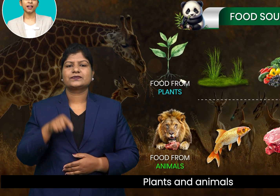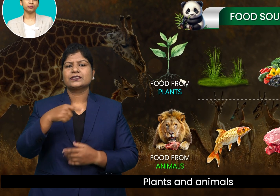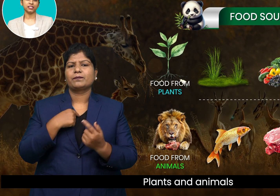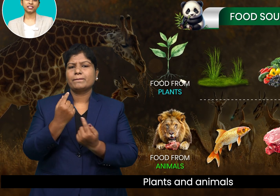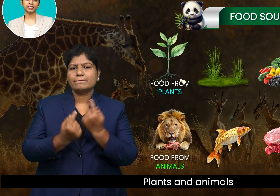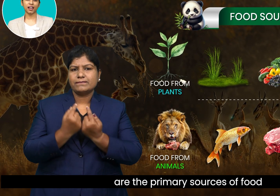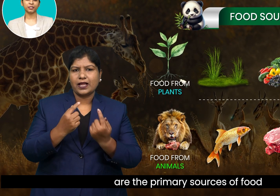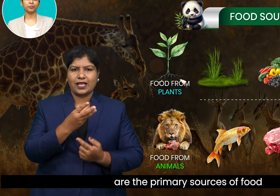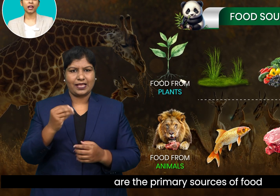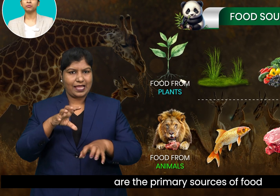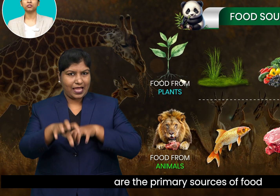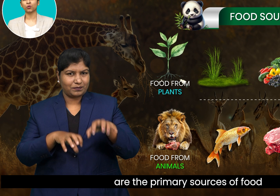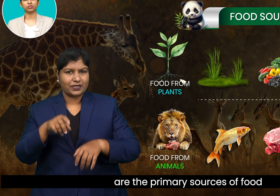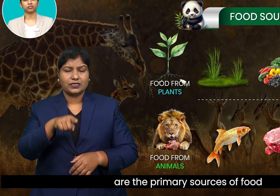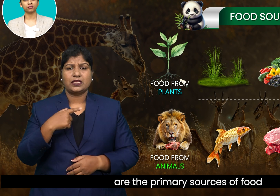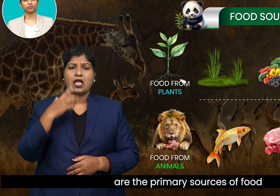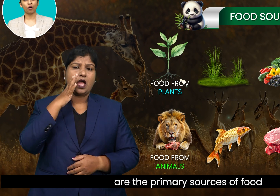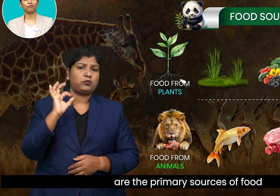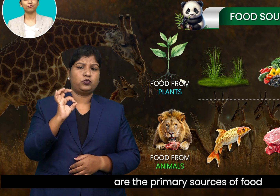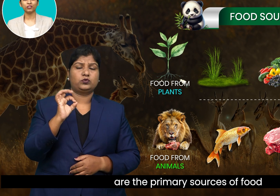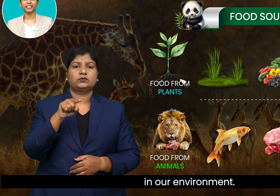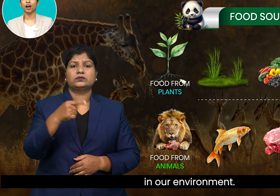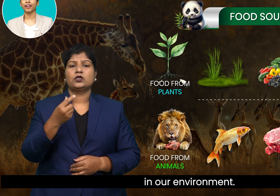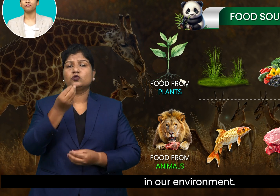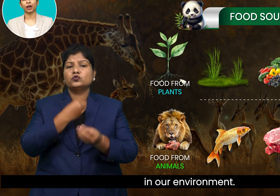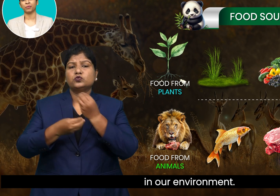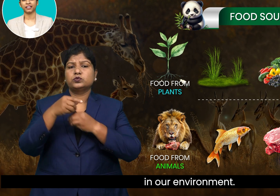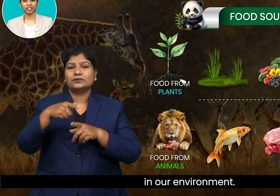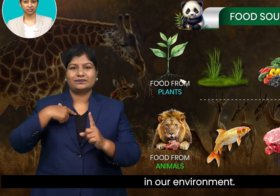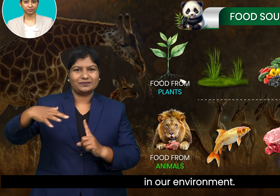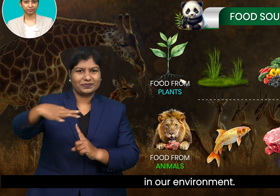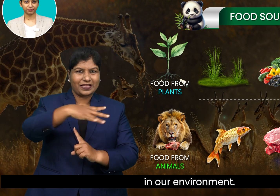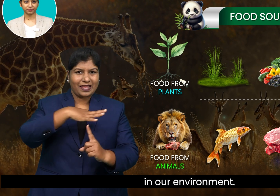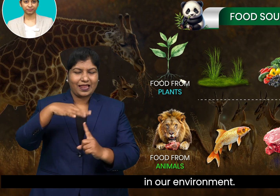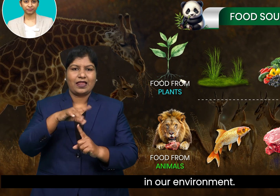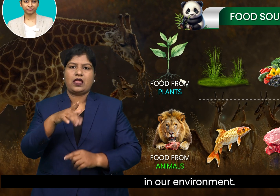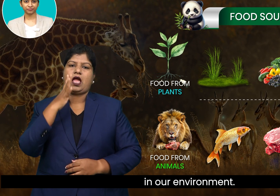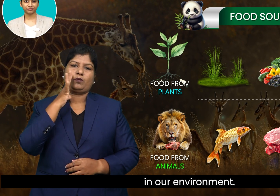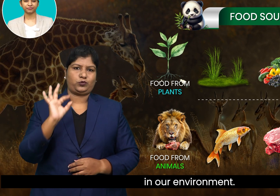Plants and animals are the primary sources of food in our environment.